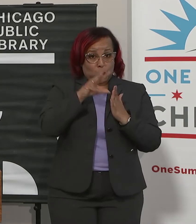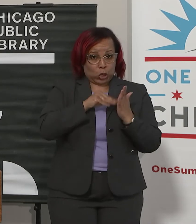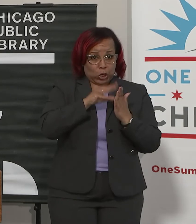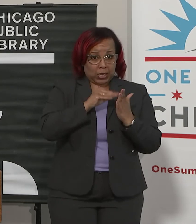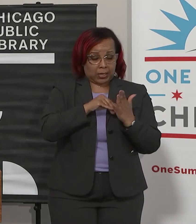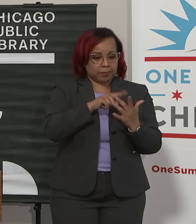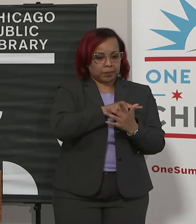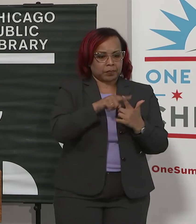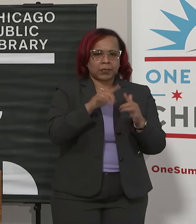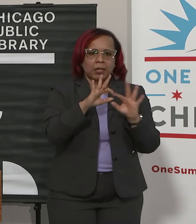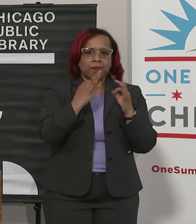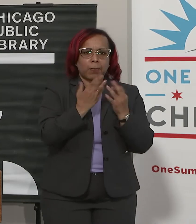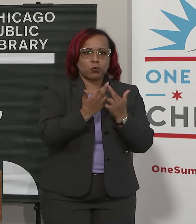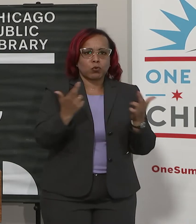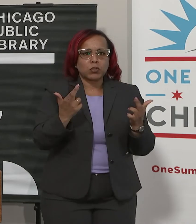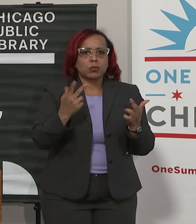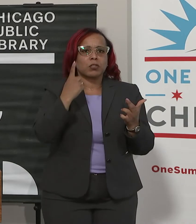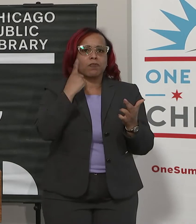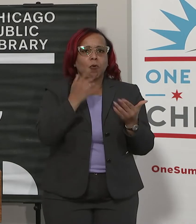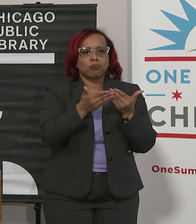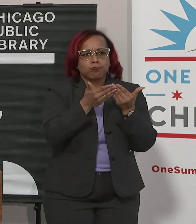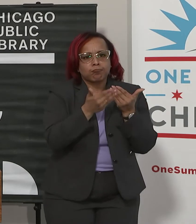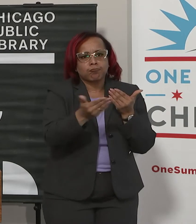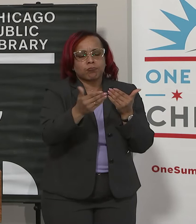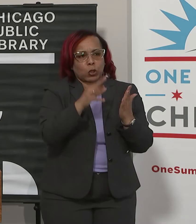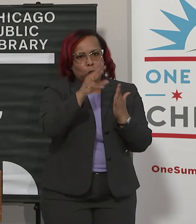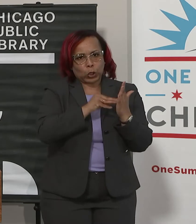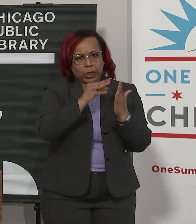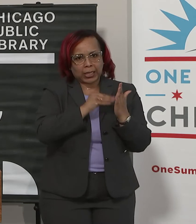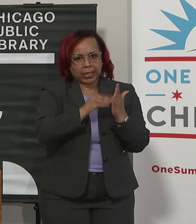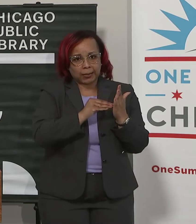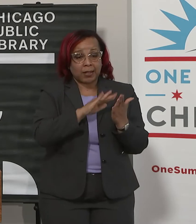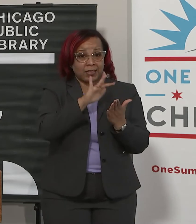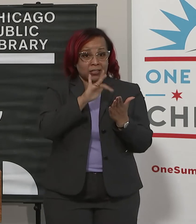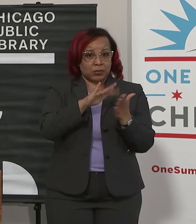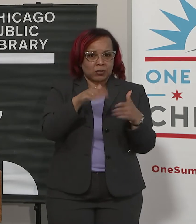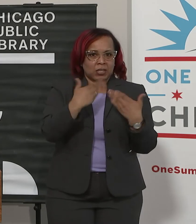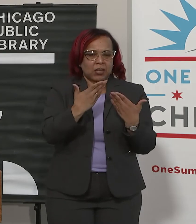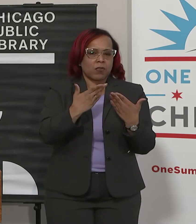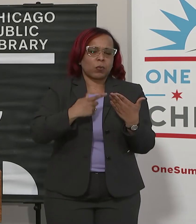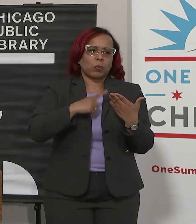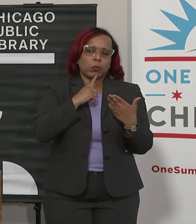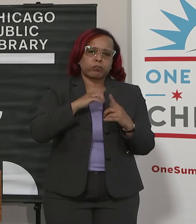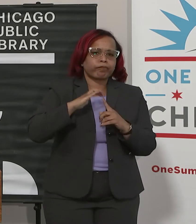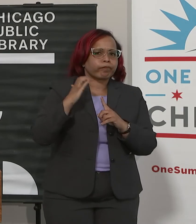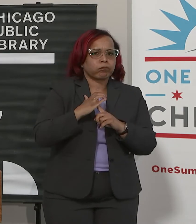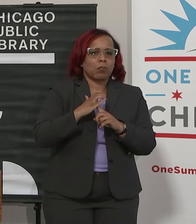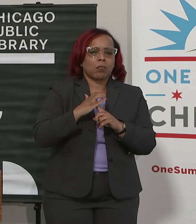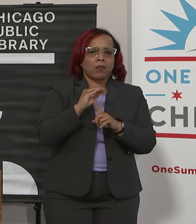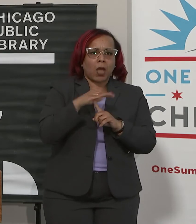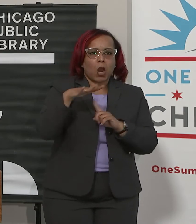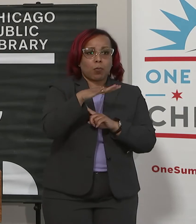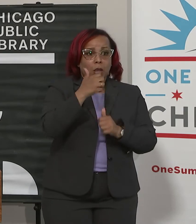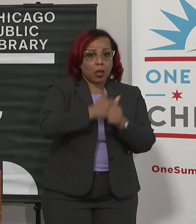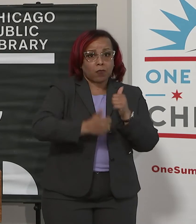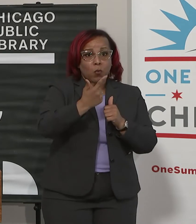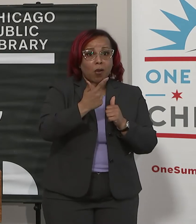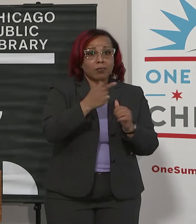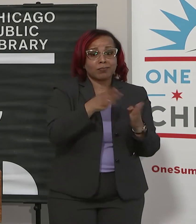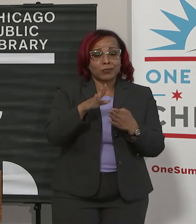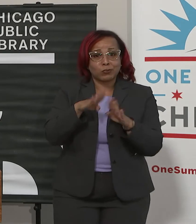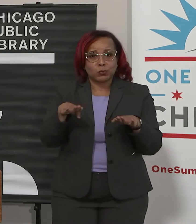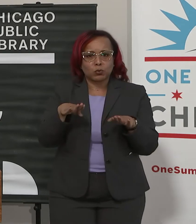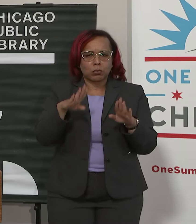and family resources for lifelong learning. The center provides this optimal environment where everyone, especially children,